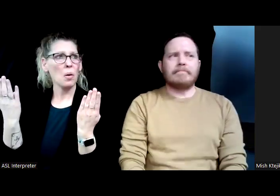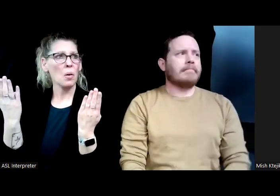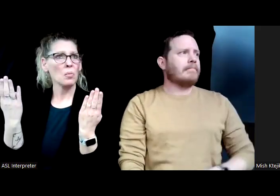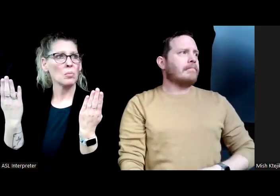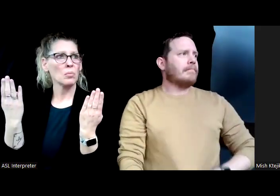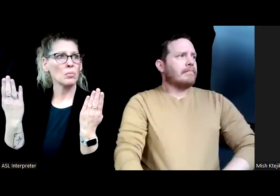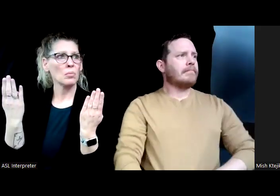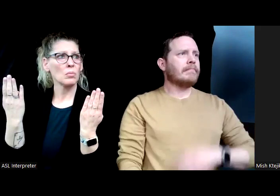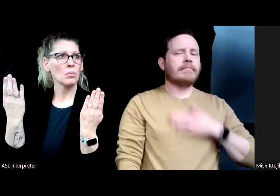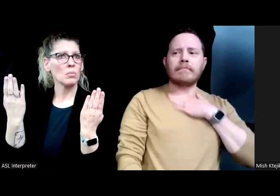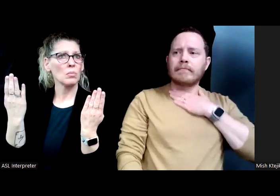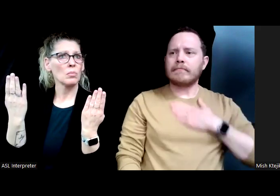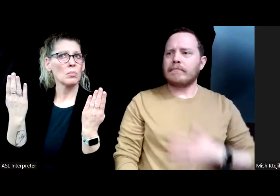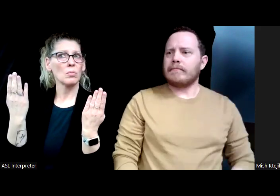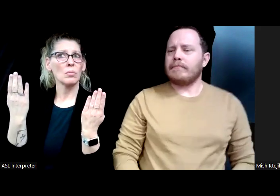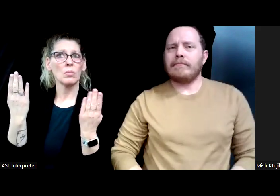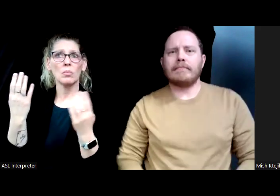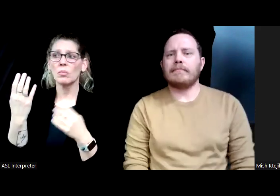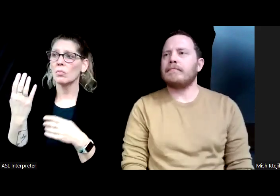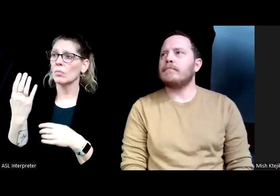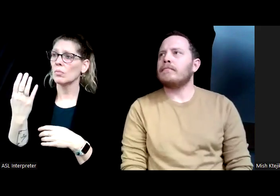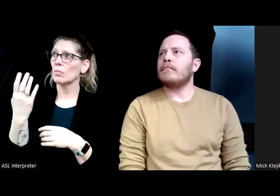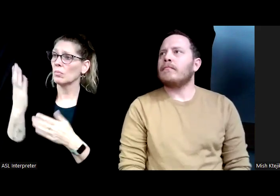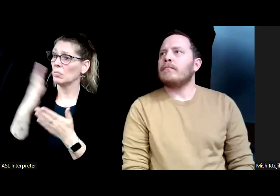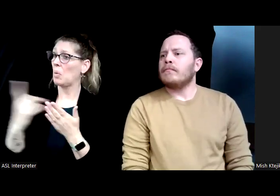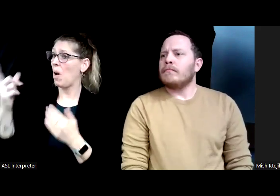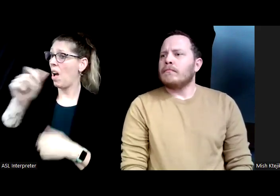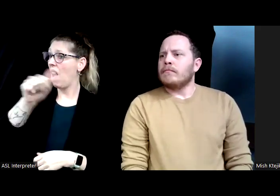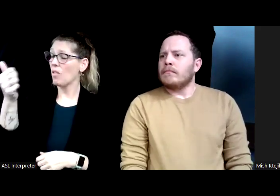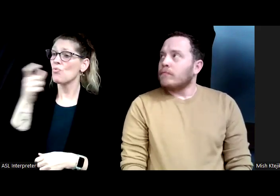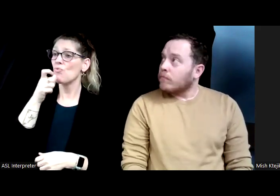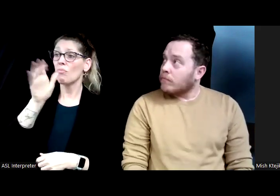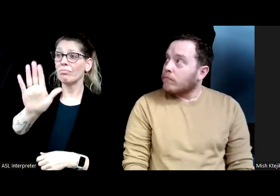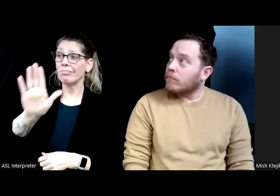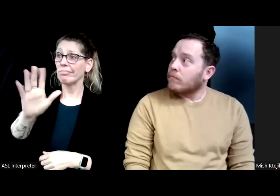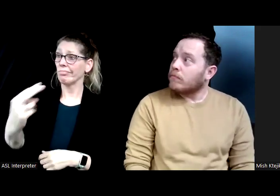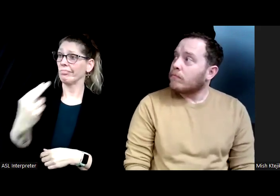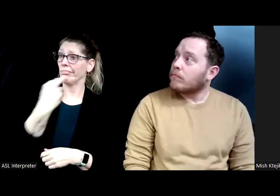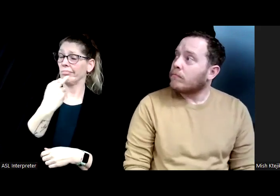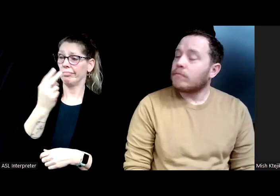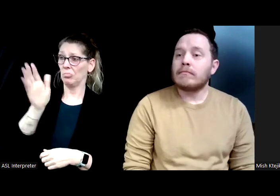Must be this person's. Should be frozen on there. Or maybe.